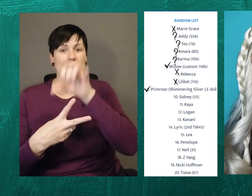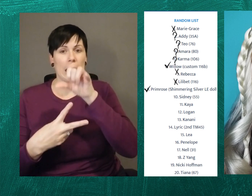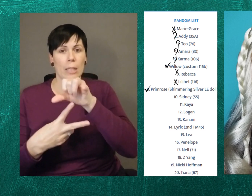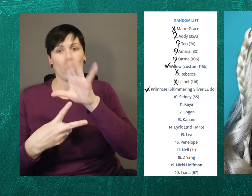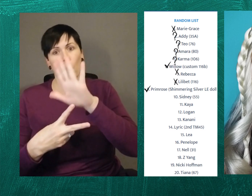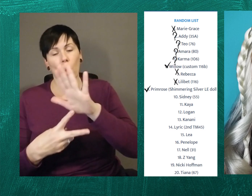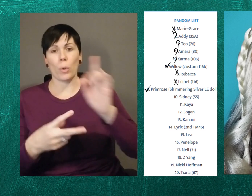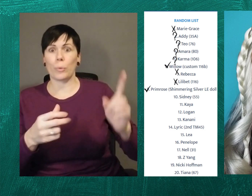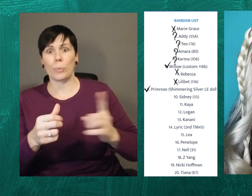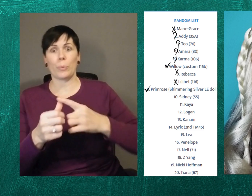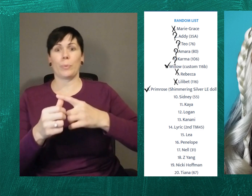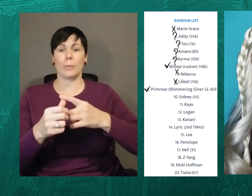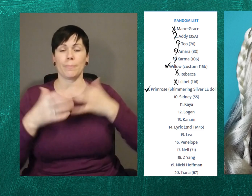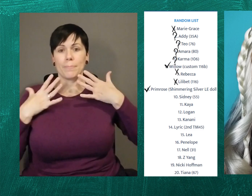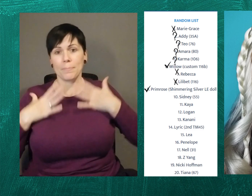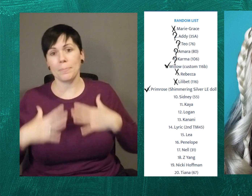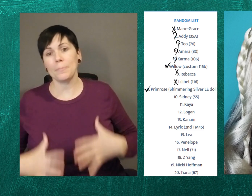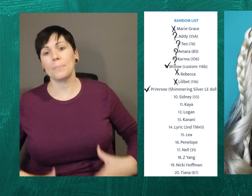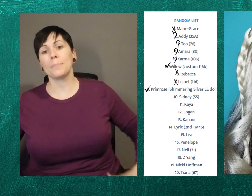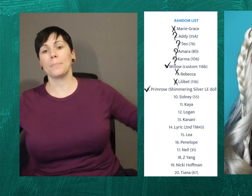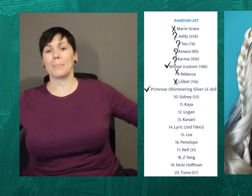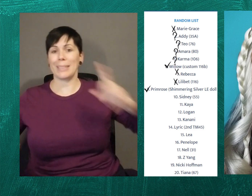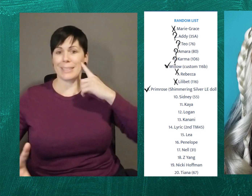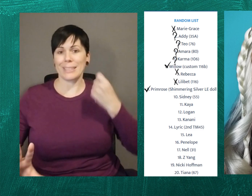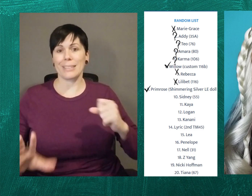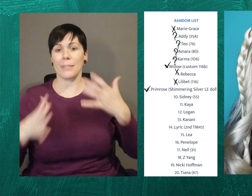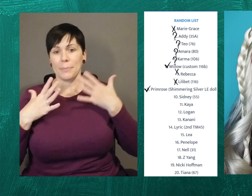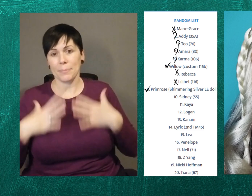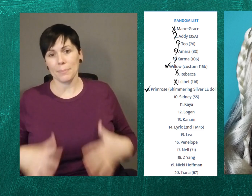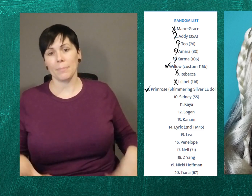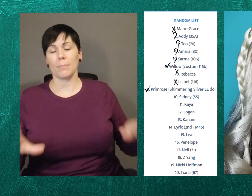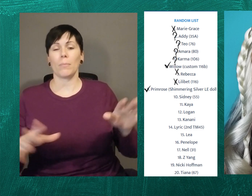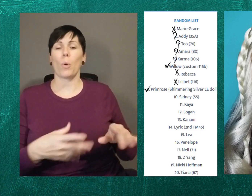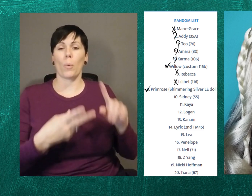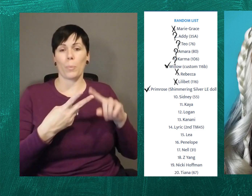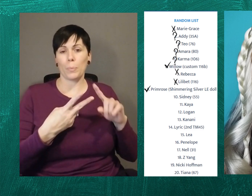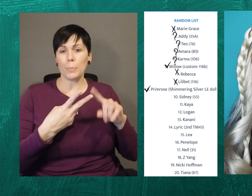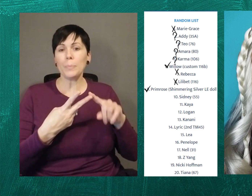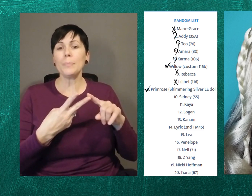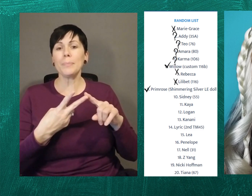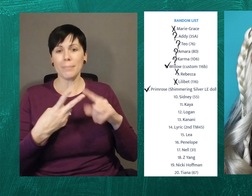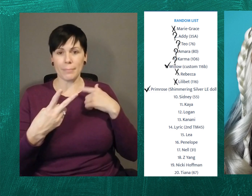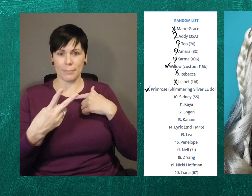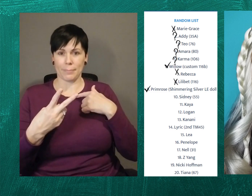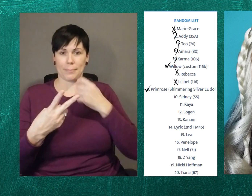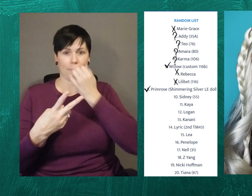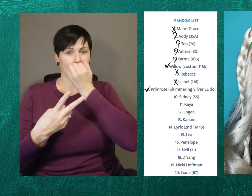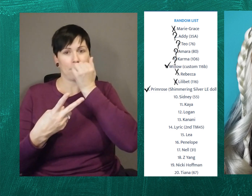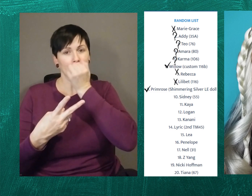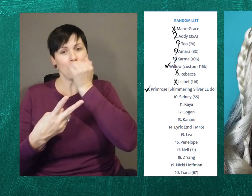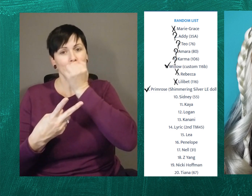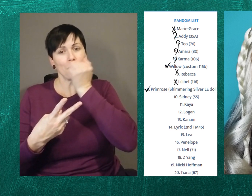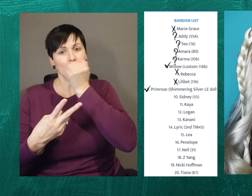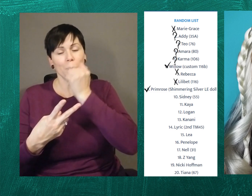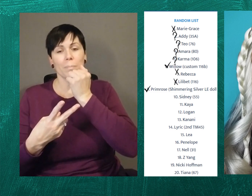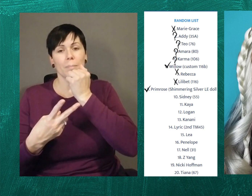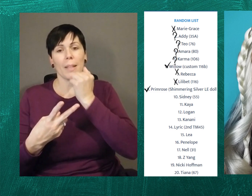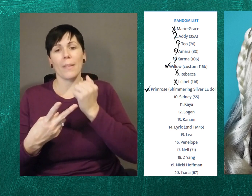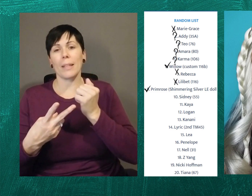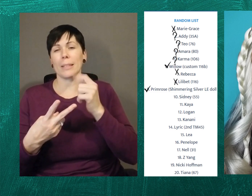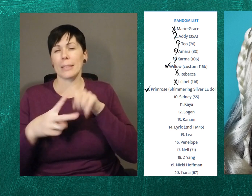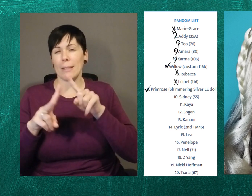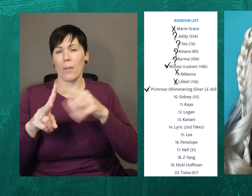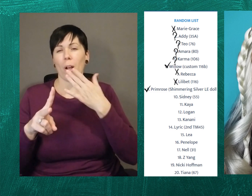looking gown, or if it would be Primrose, who I gave a different lip color to, took off the glitter on her lips,